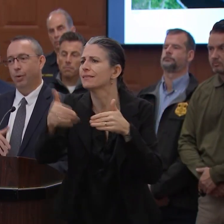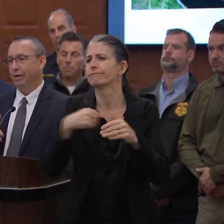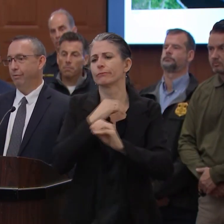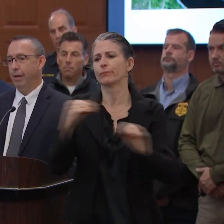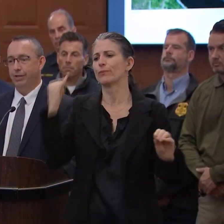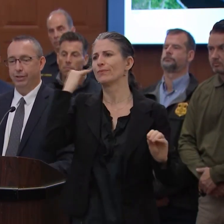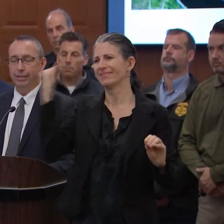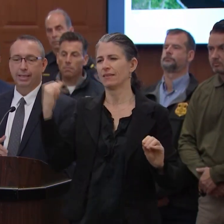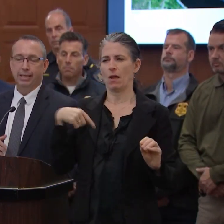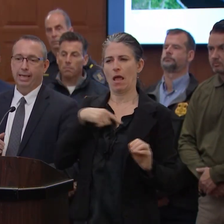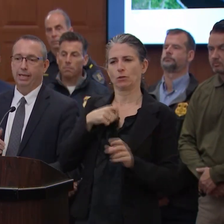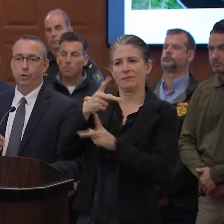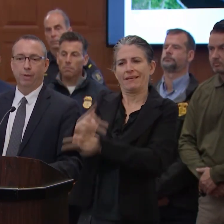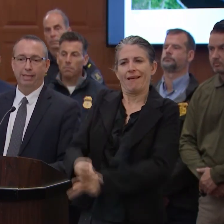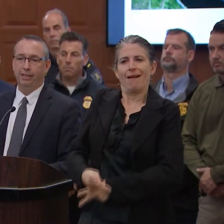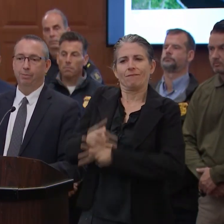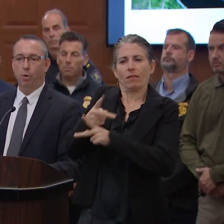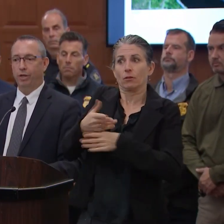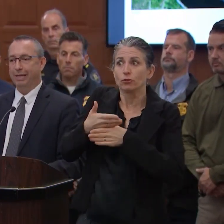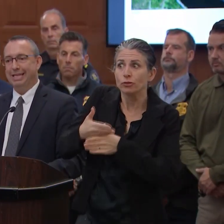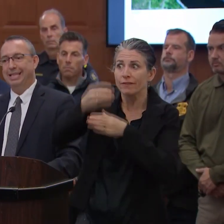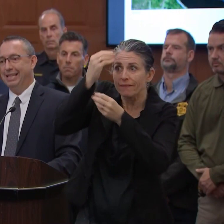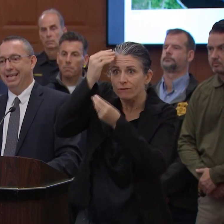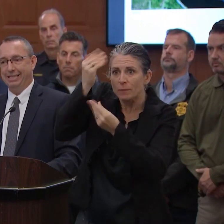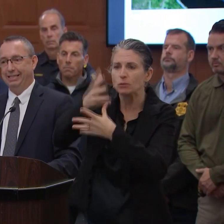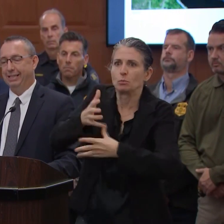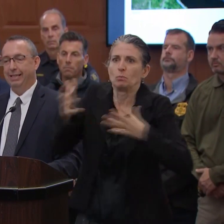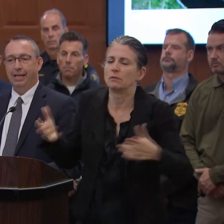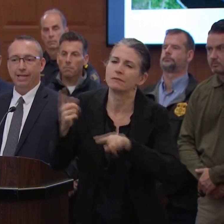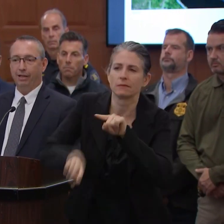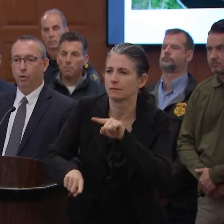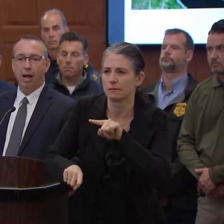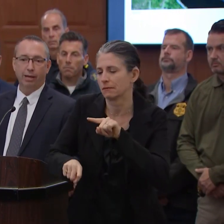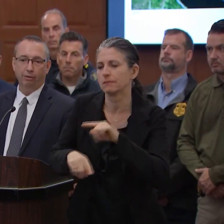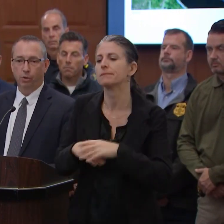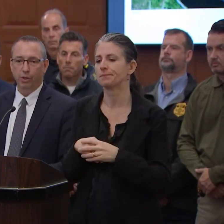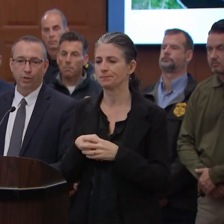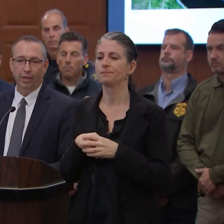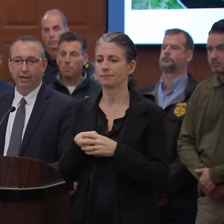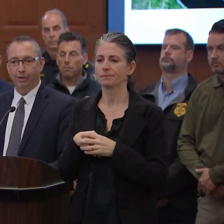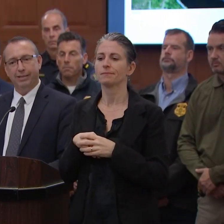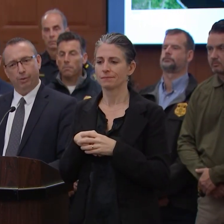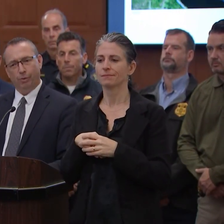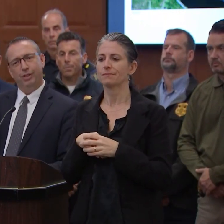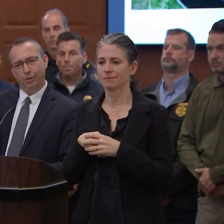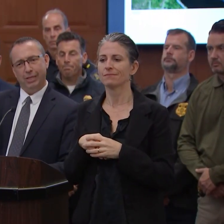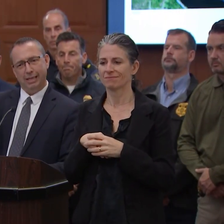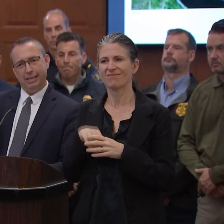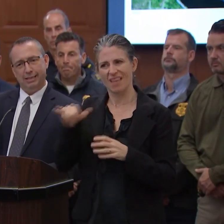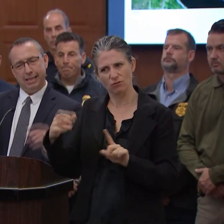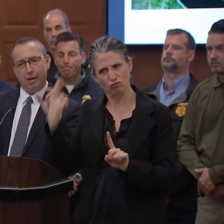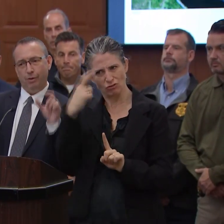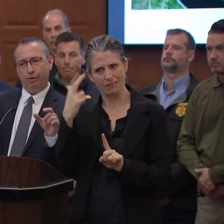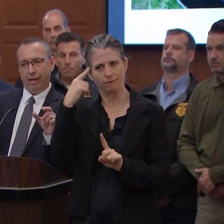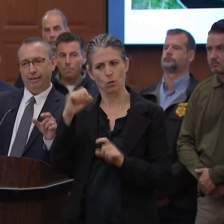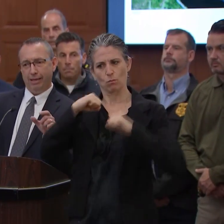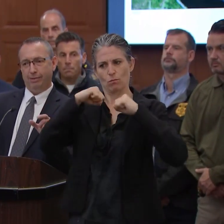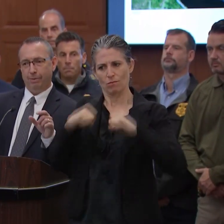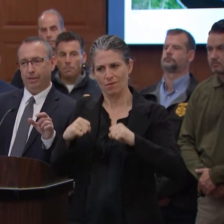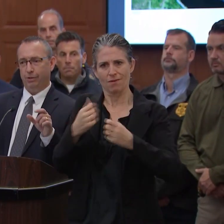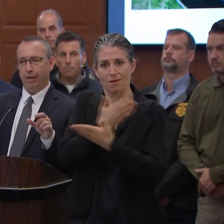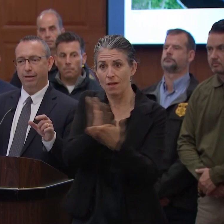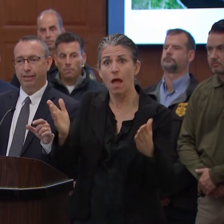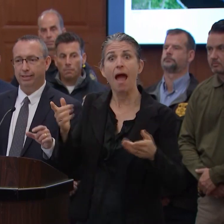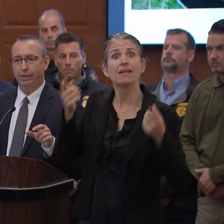trials, one information. So Mike's at the podium and he said this, and then at trial, 2 years later, they say, well, didn't you say this? And now you think